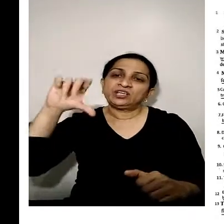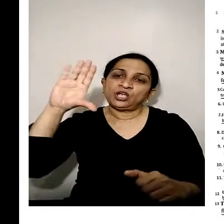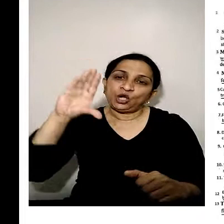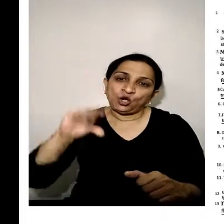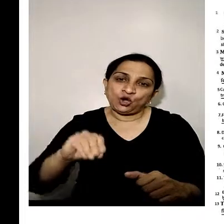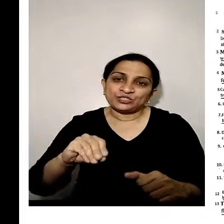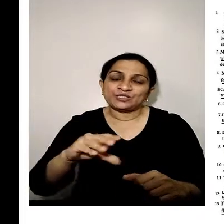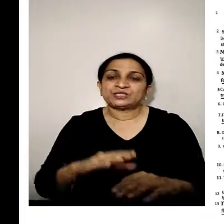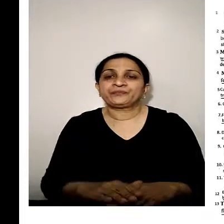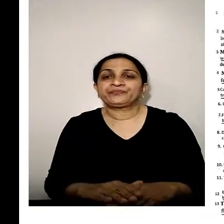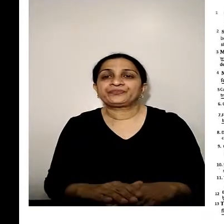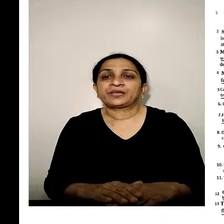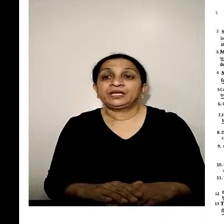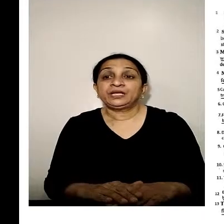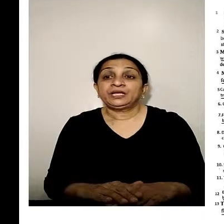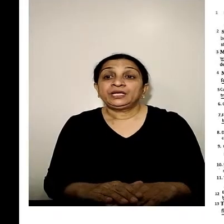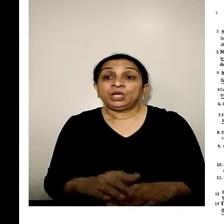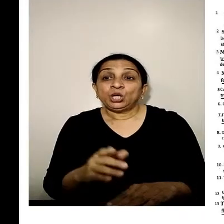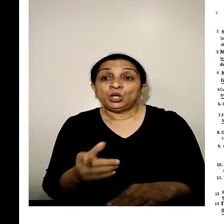weight loss.